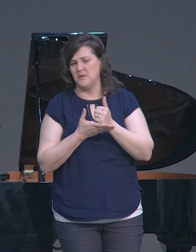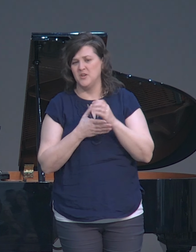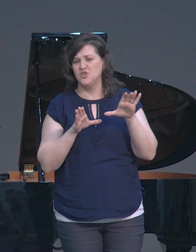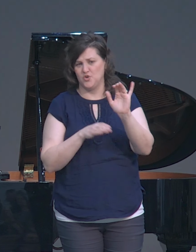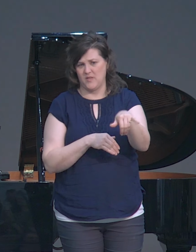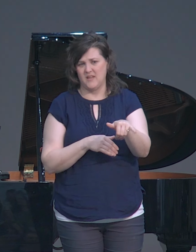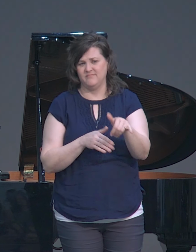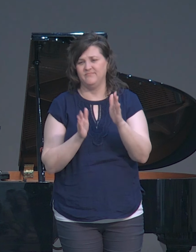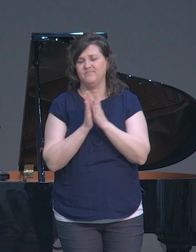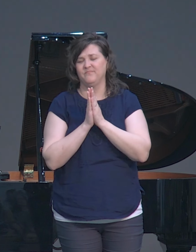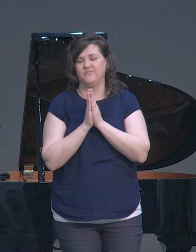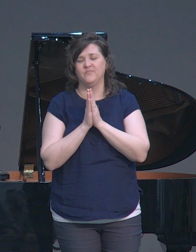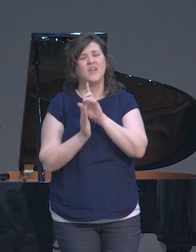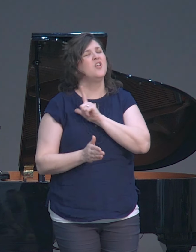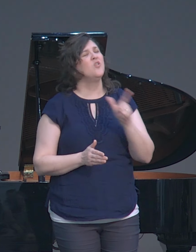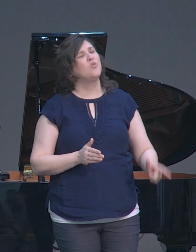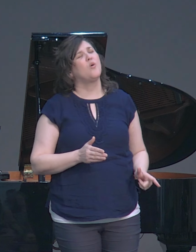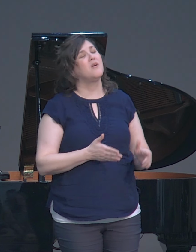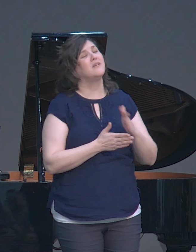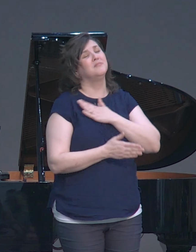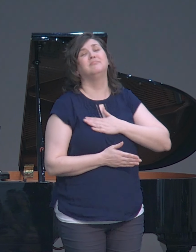us